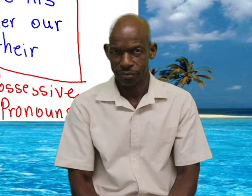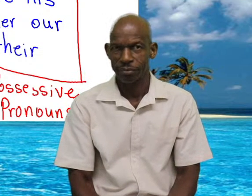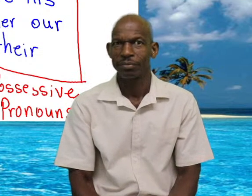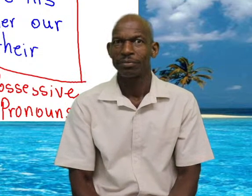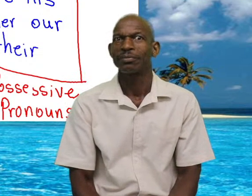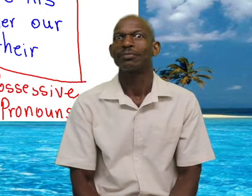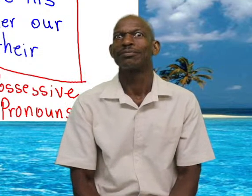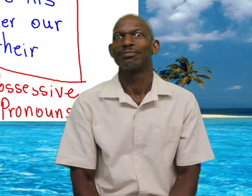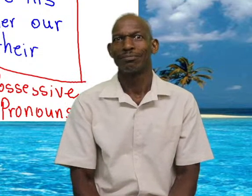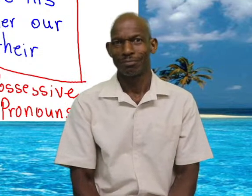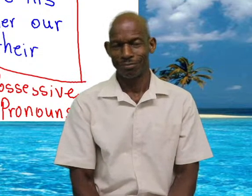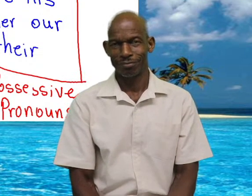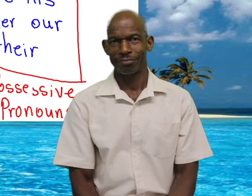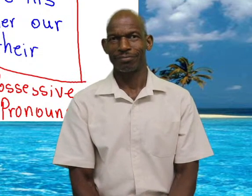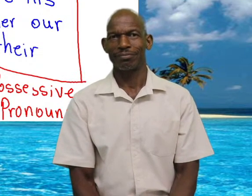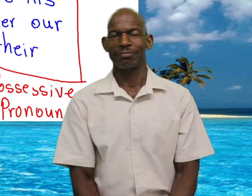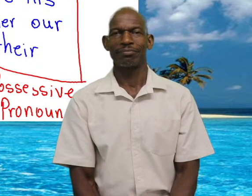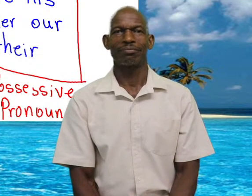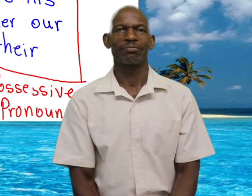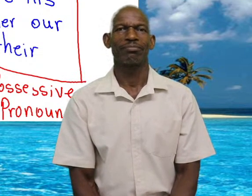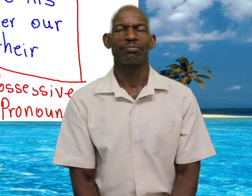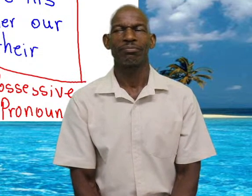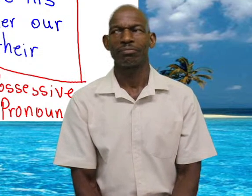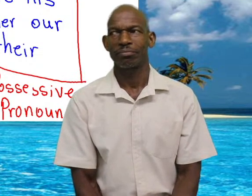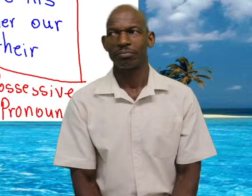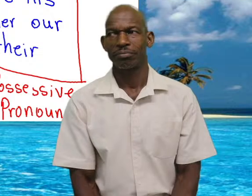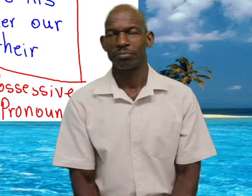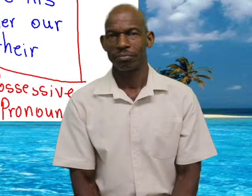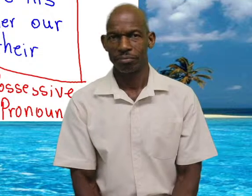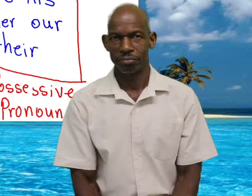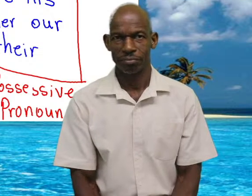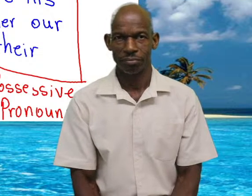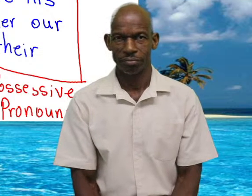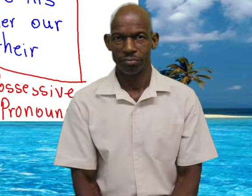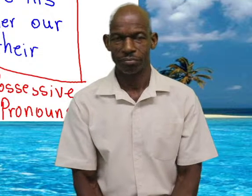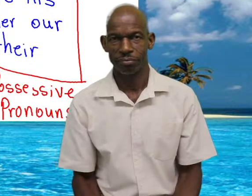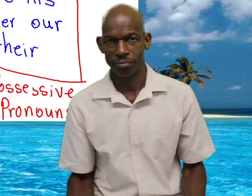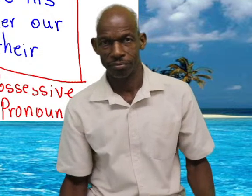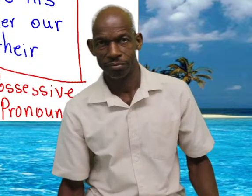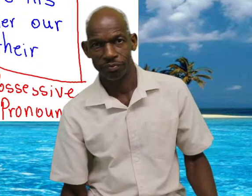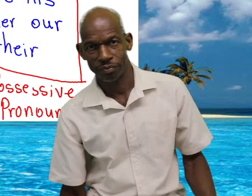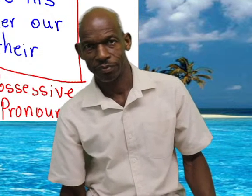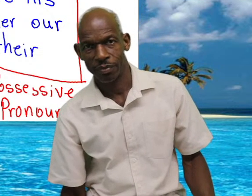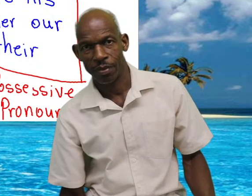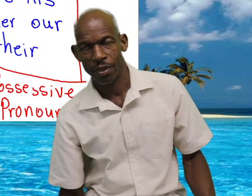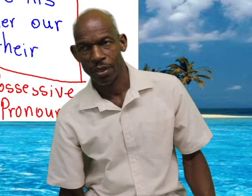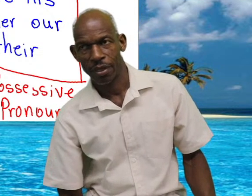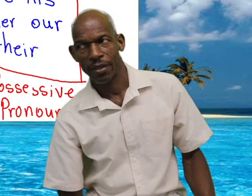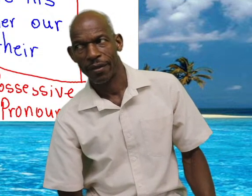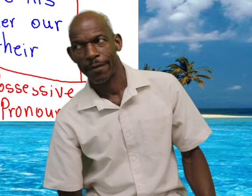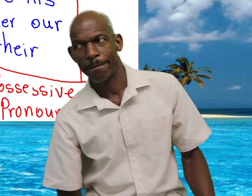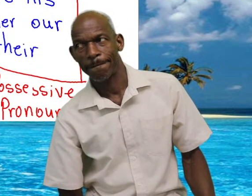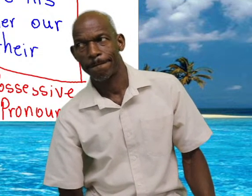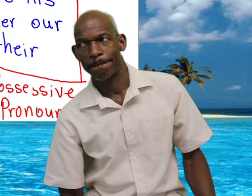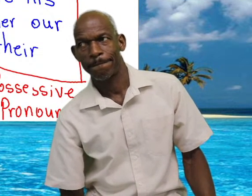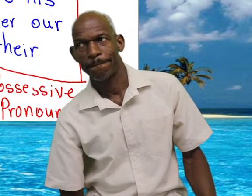level 1 this as a test. I'm going to give you as a test. All right, so if I put